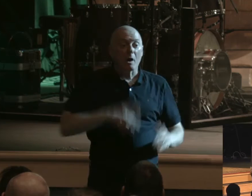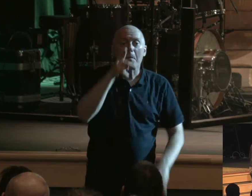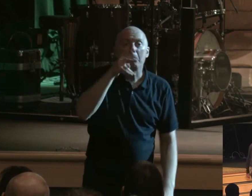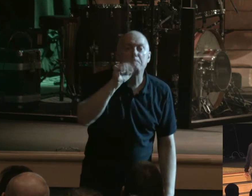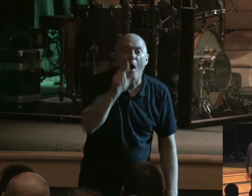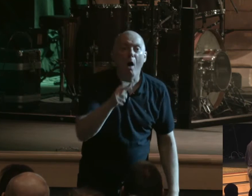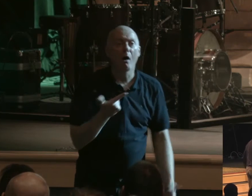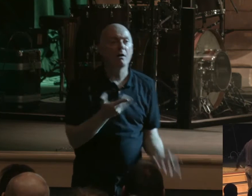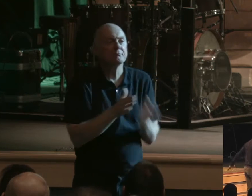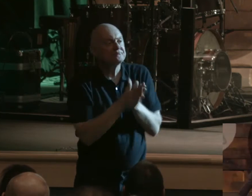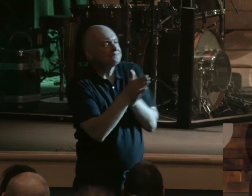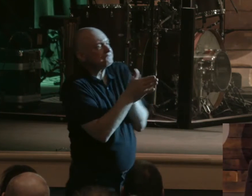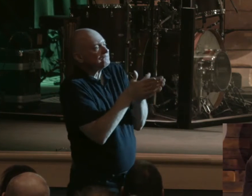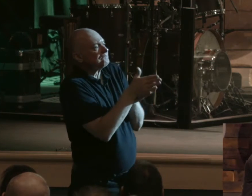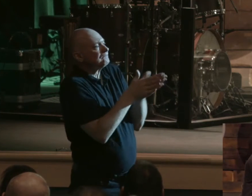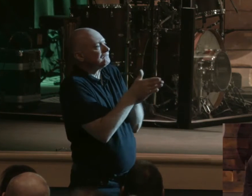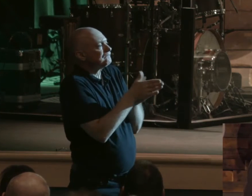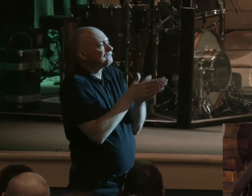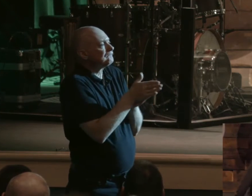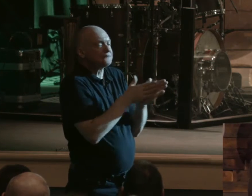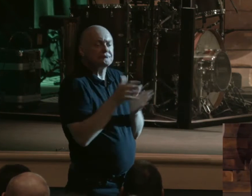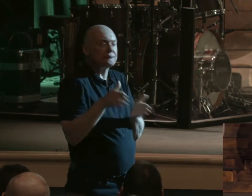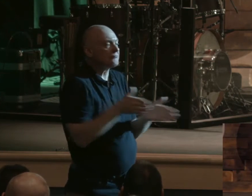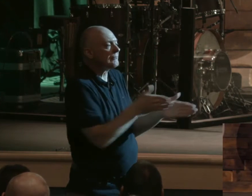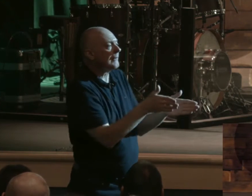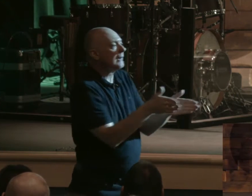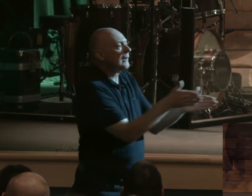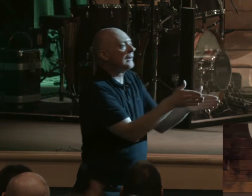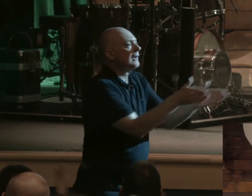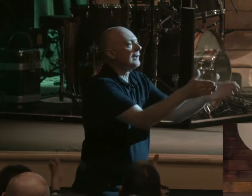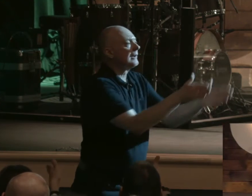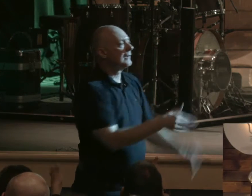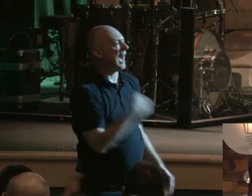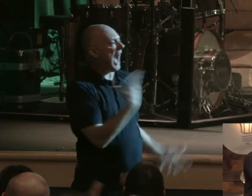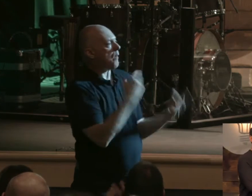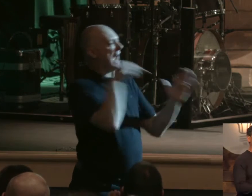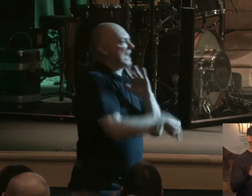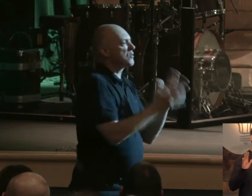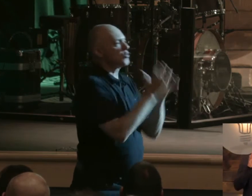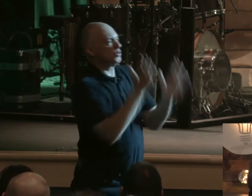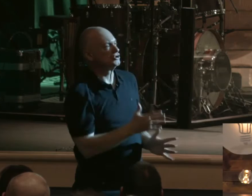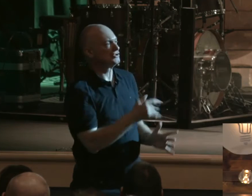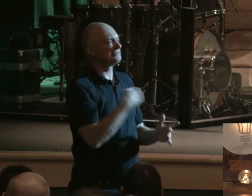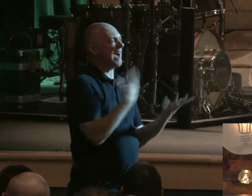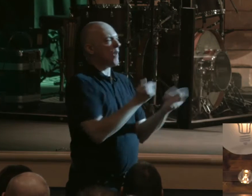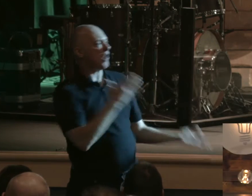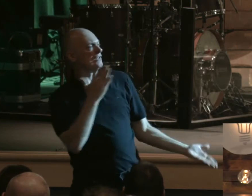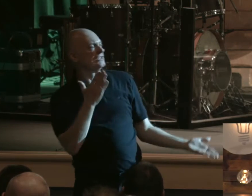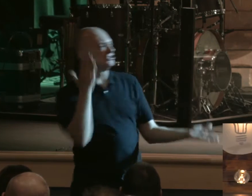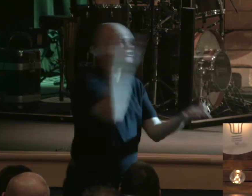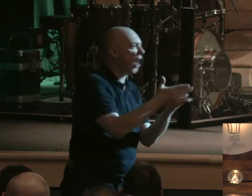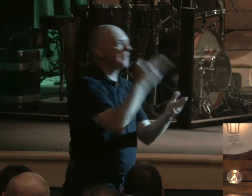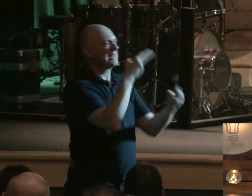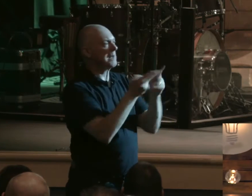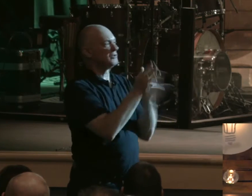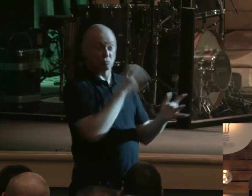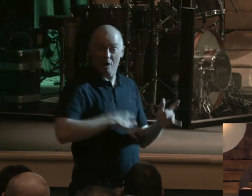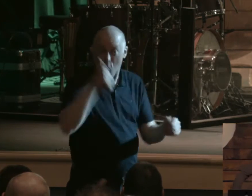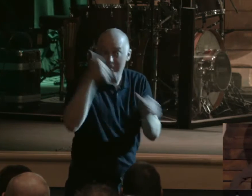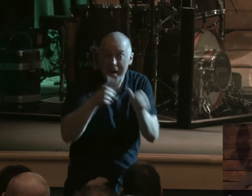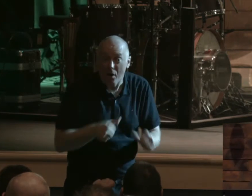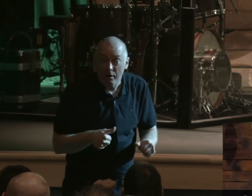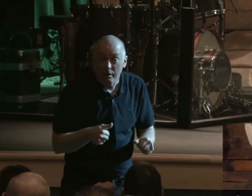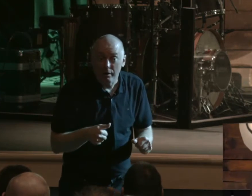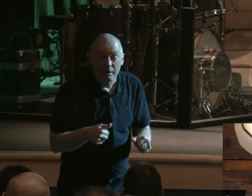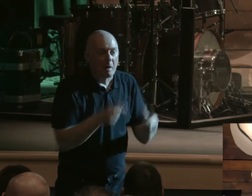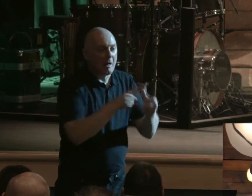Paul's motivation, as he was walking on the road to Damascus, his motivation was to kill Christians and to stomp out the name of Jesus Christ. He